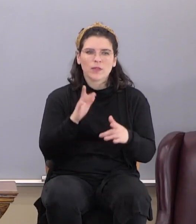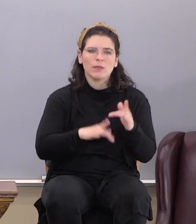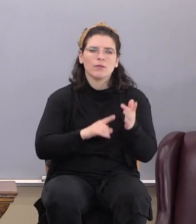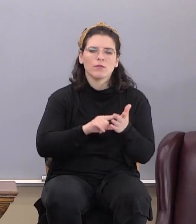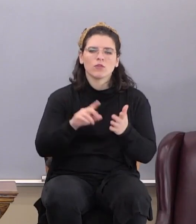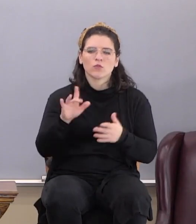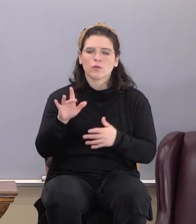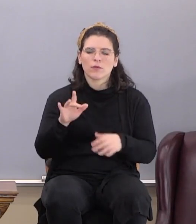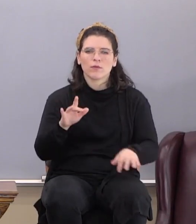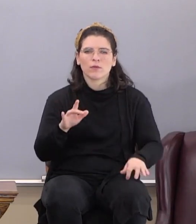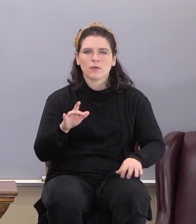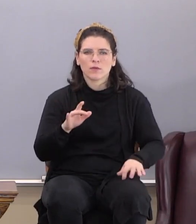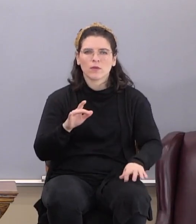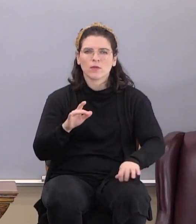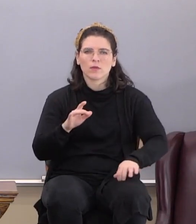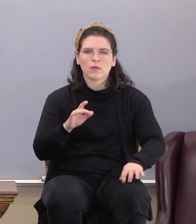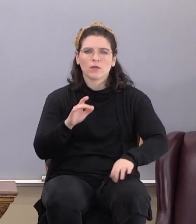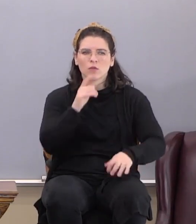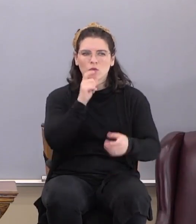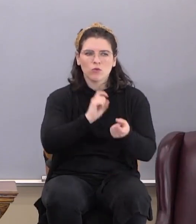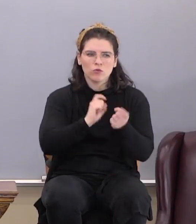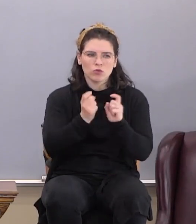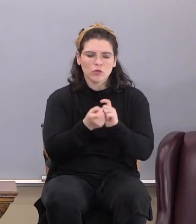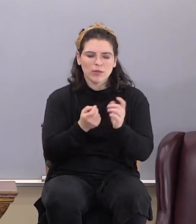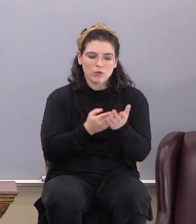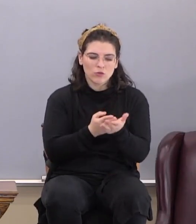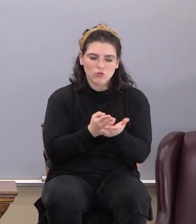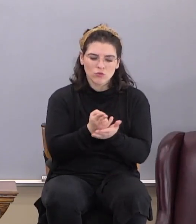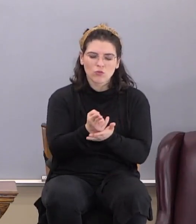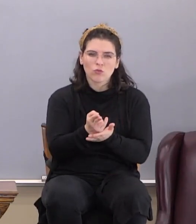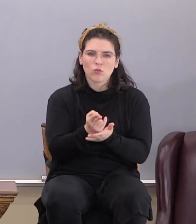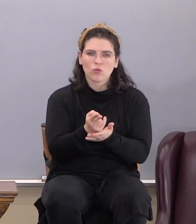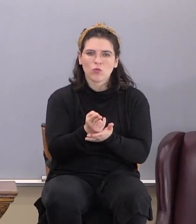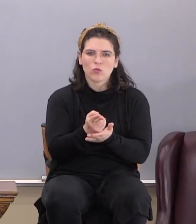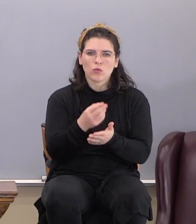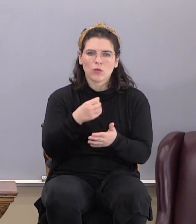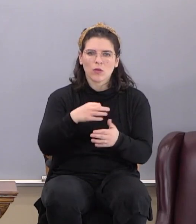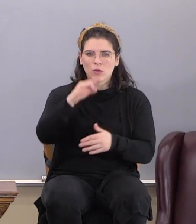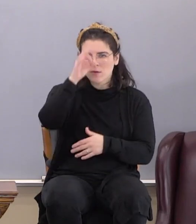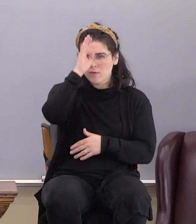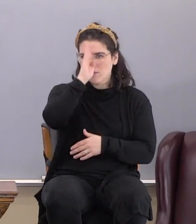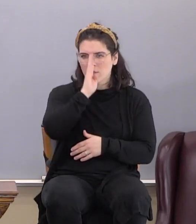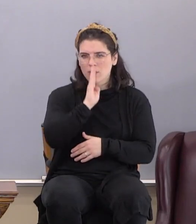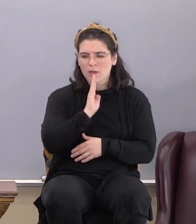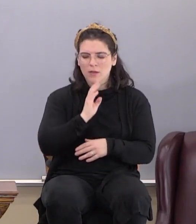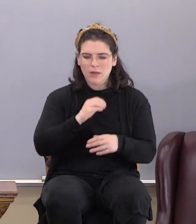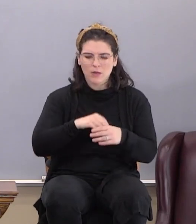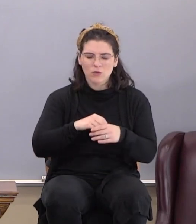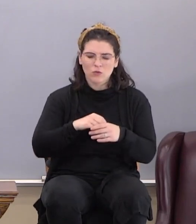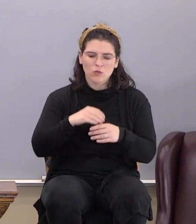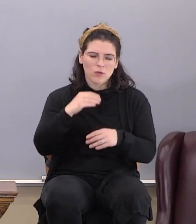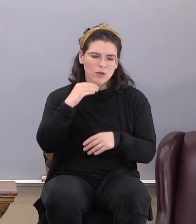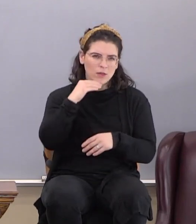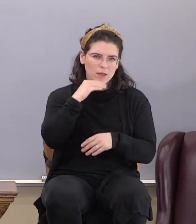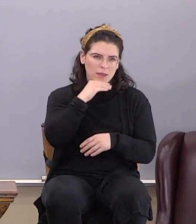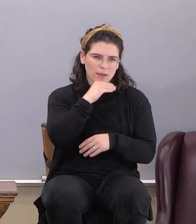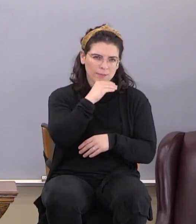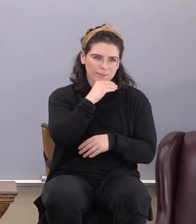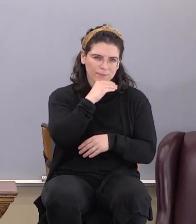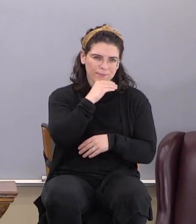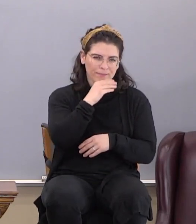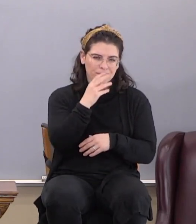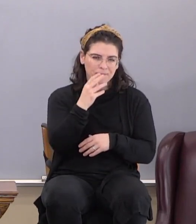25. Who changed the truth of God into a